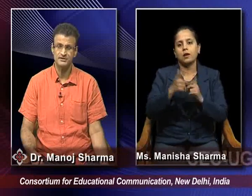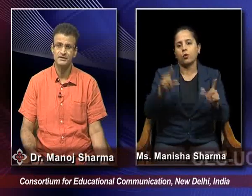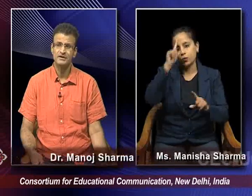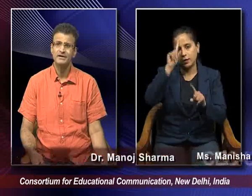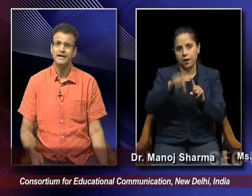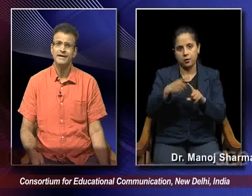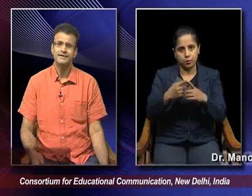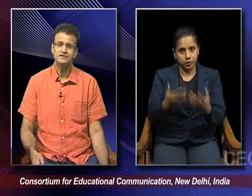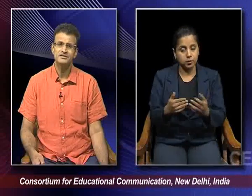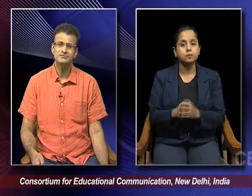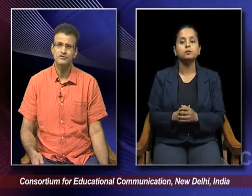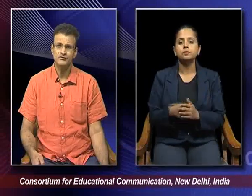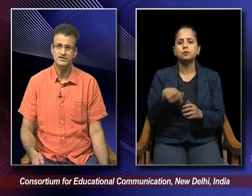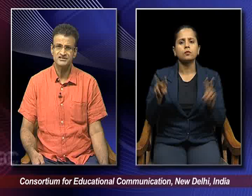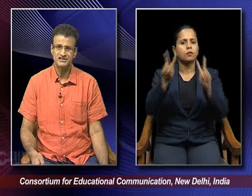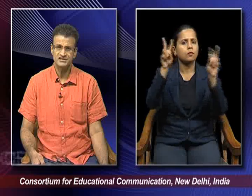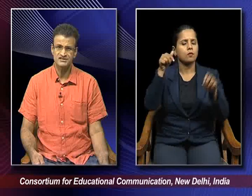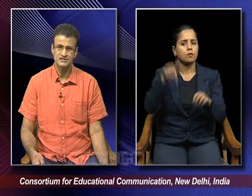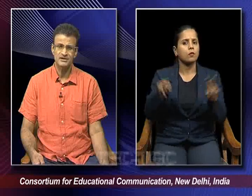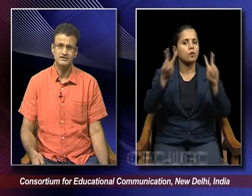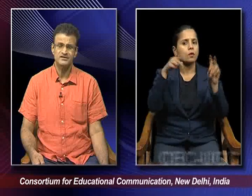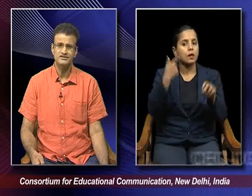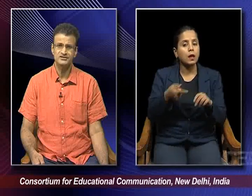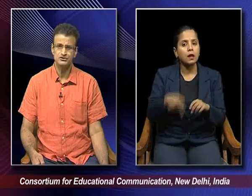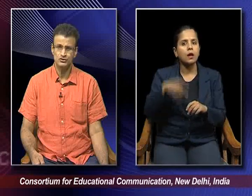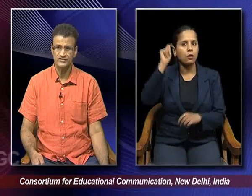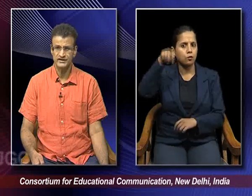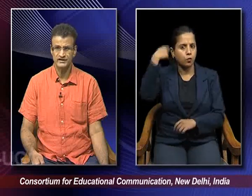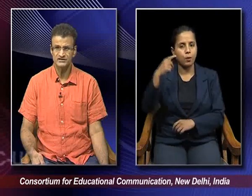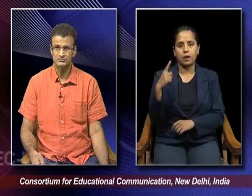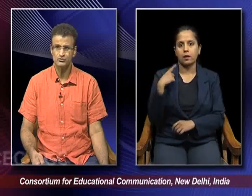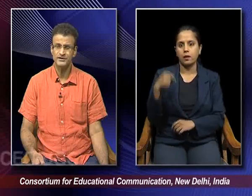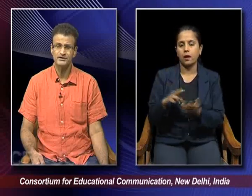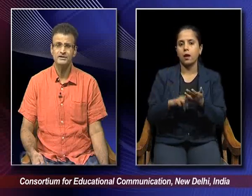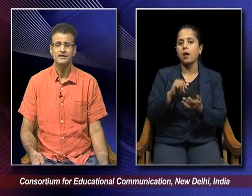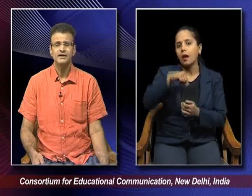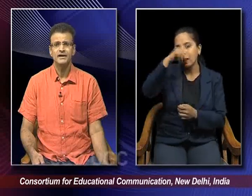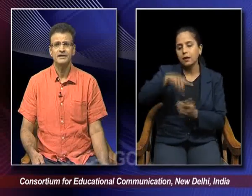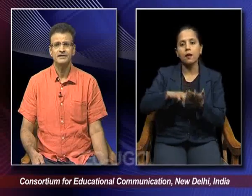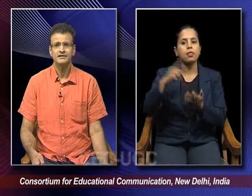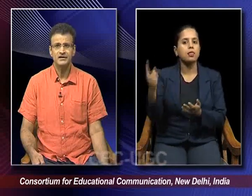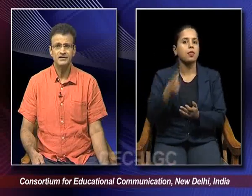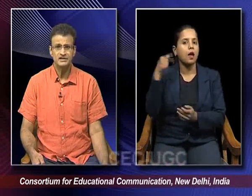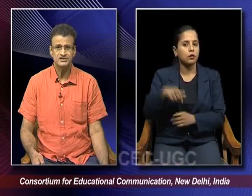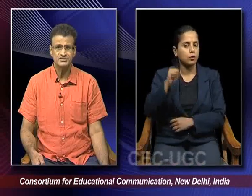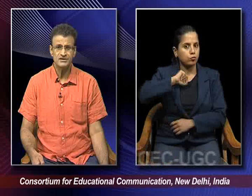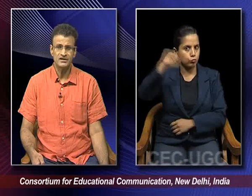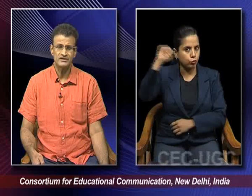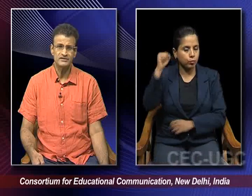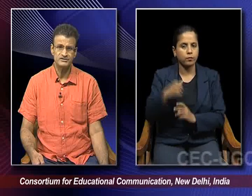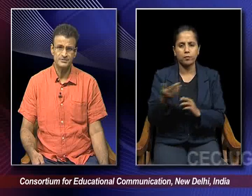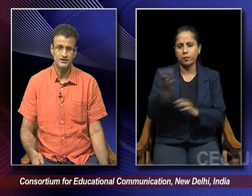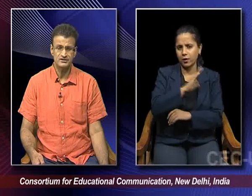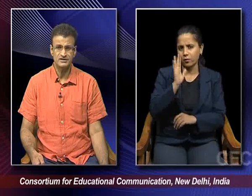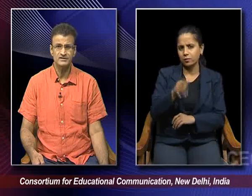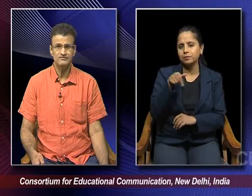expert, and the theme of today's lecture is cinema and the leaders of the Indian national movement. And in the earlier lecture regarding